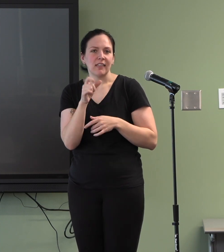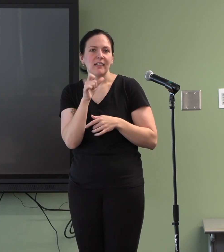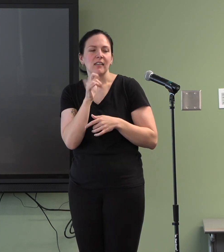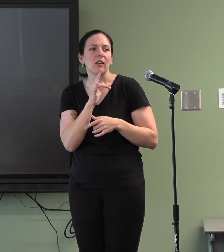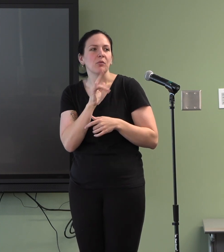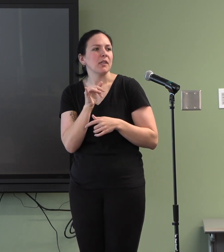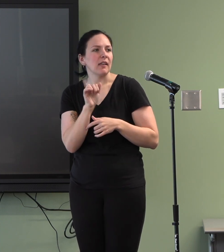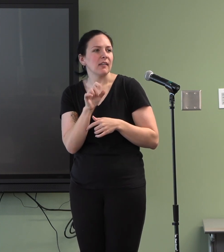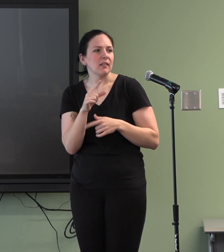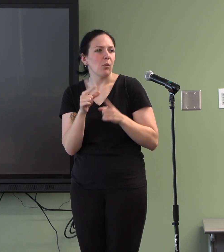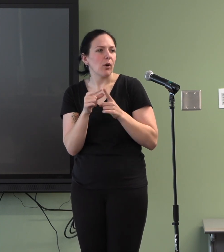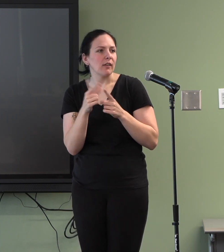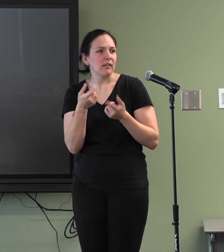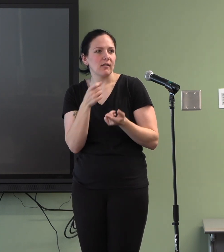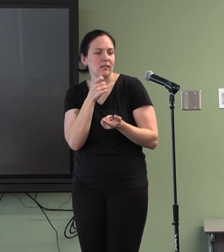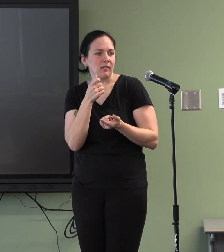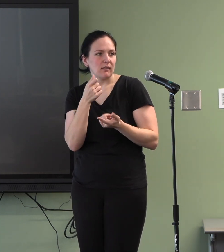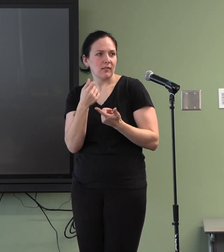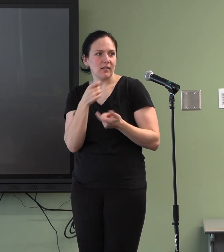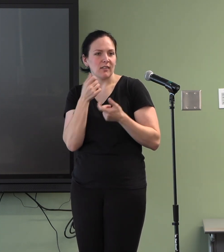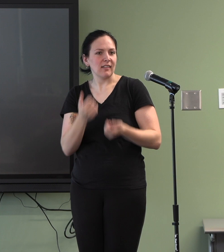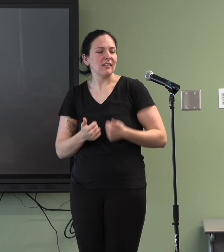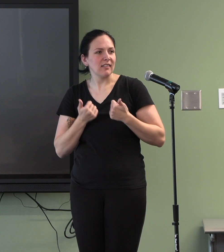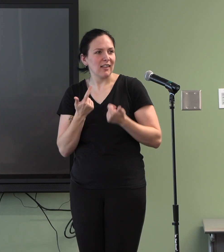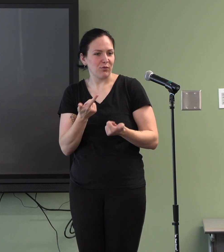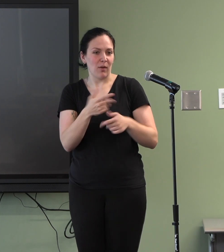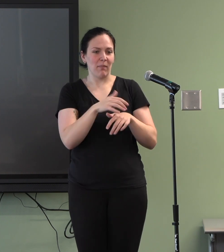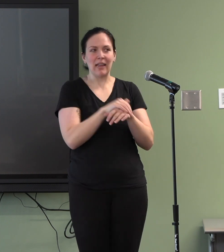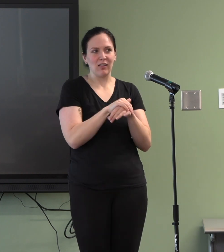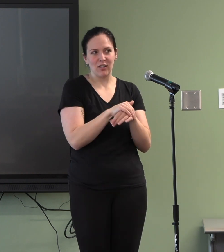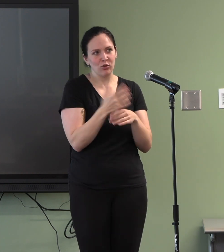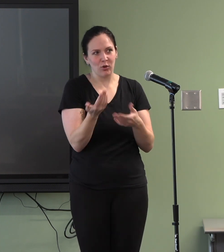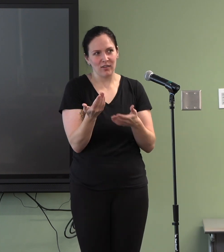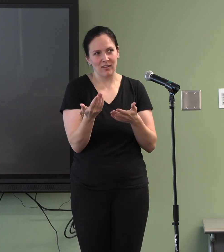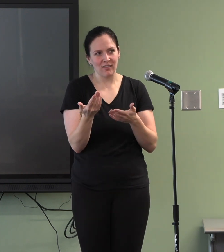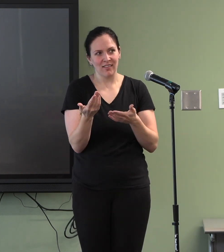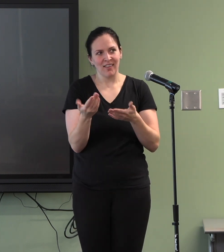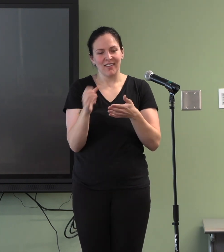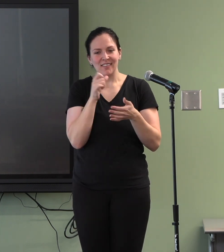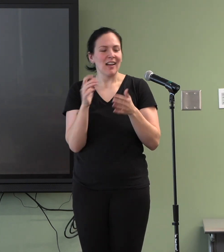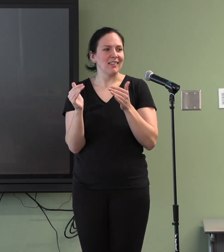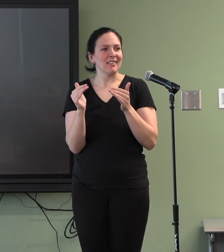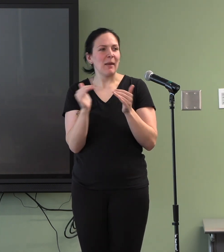that's not a real ASL word, that doesn't exist, that's from English, so it's not the same.